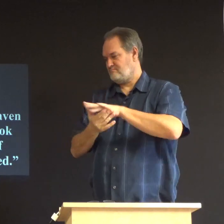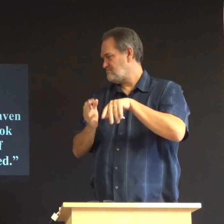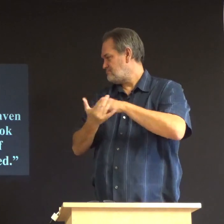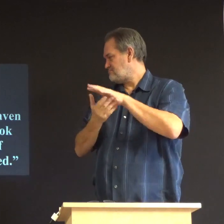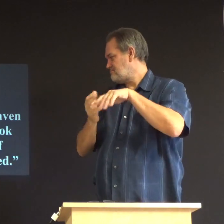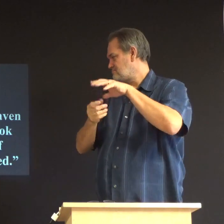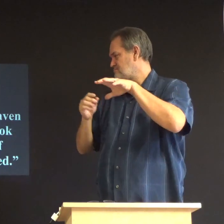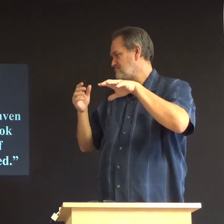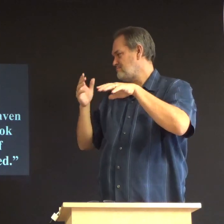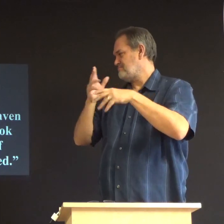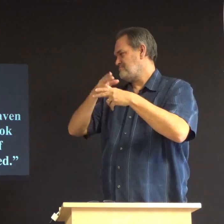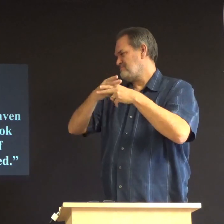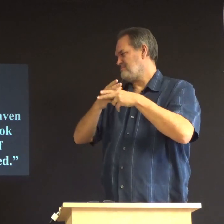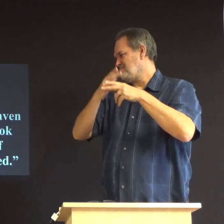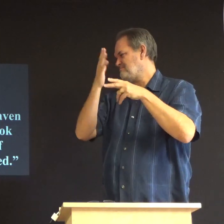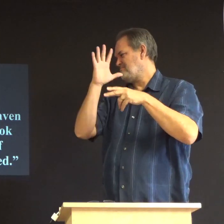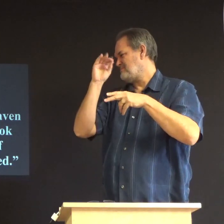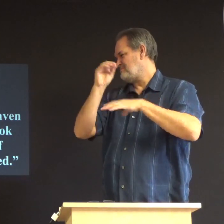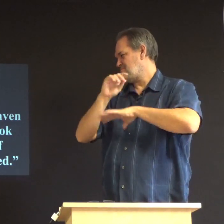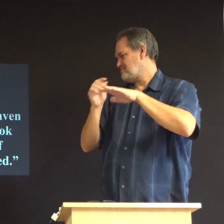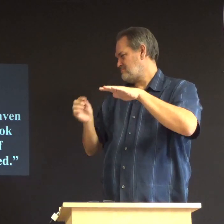flour until all of it was leavened.